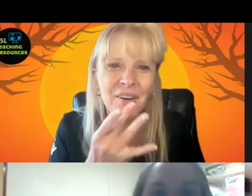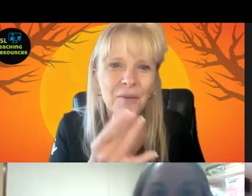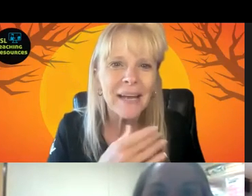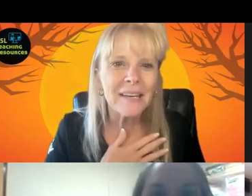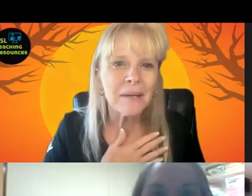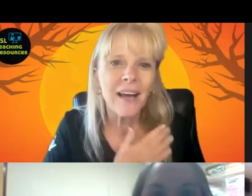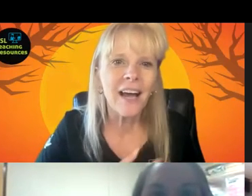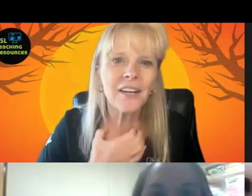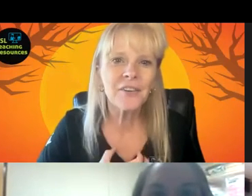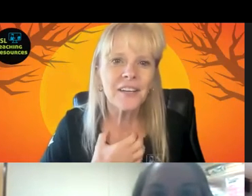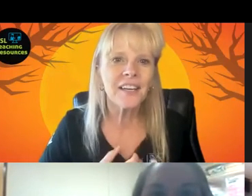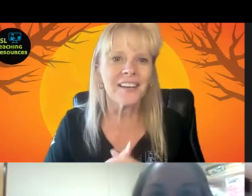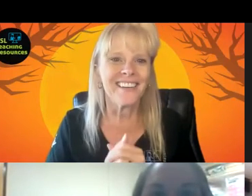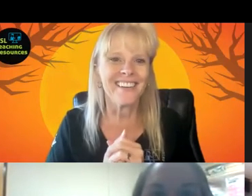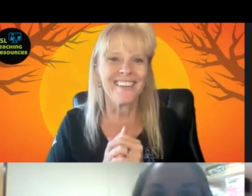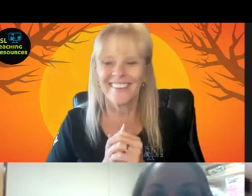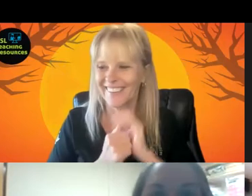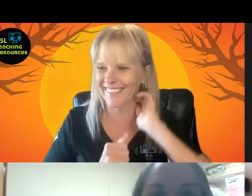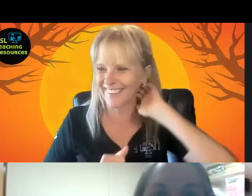Yay. Oh, making me hungry.